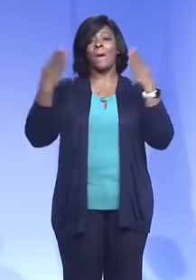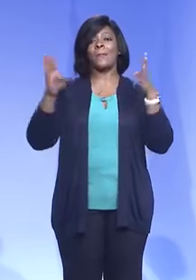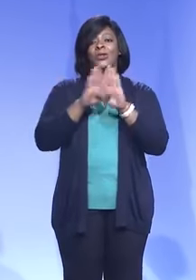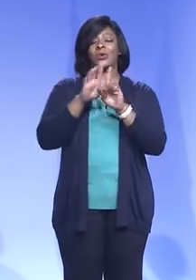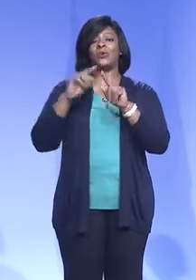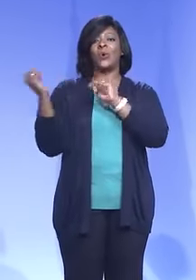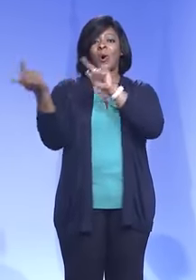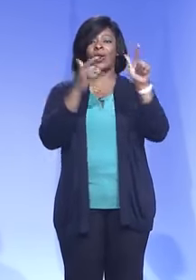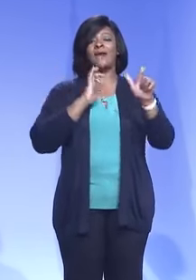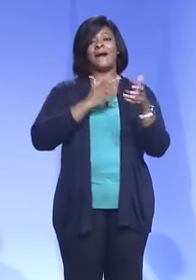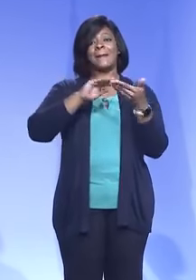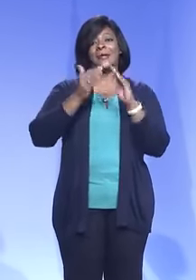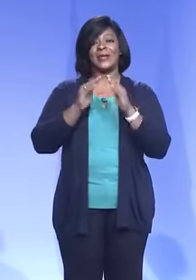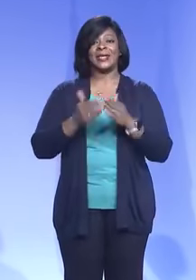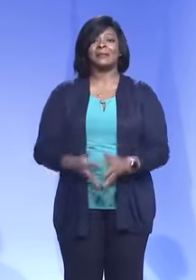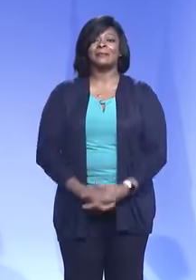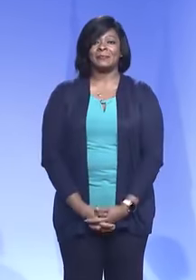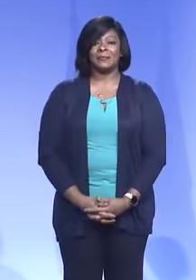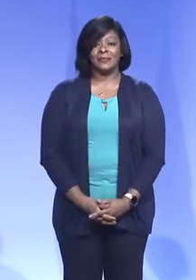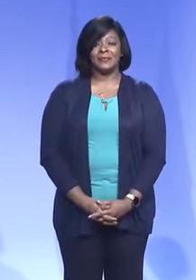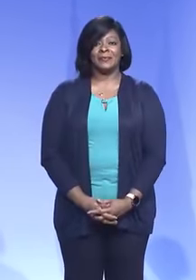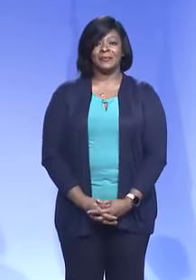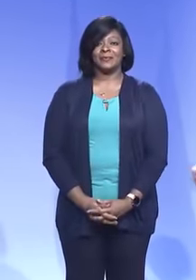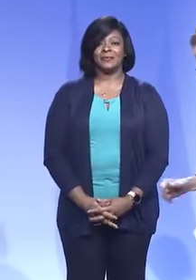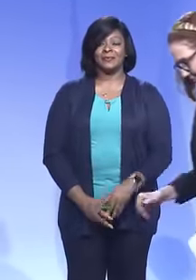to everyone in our community.